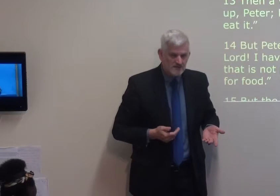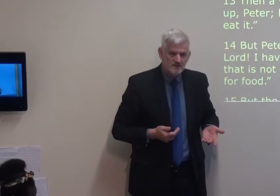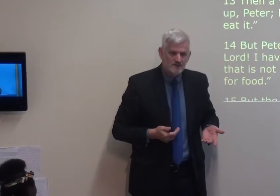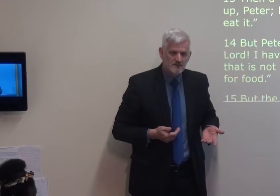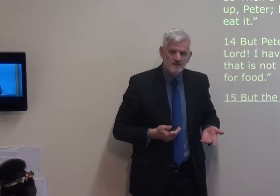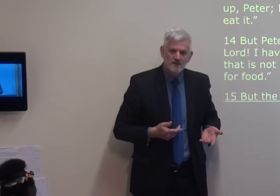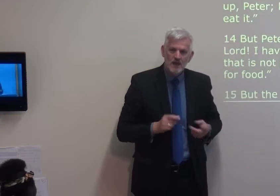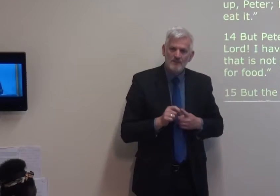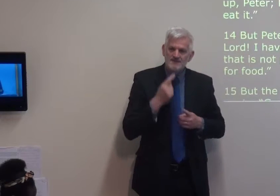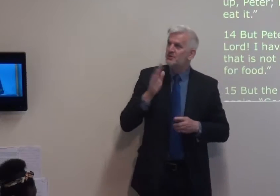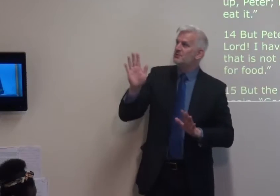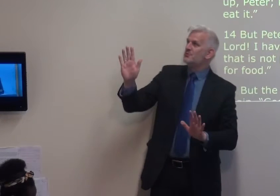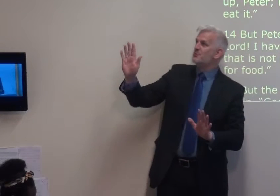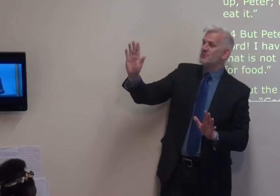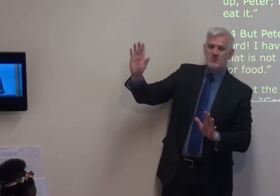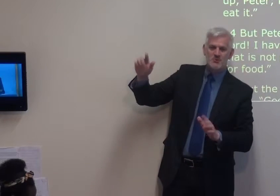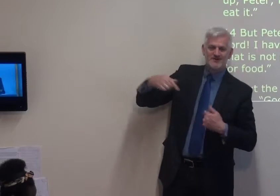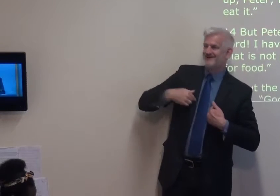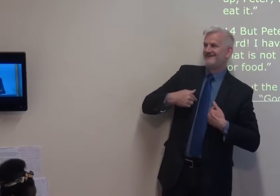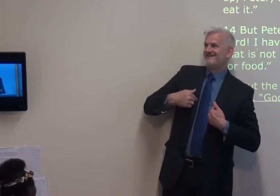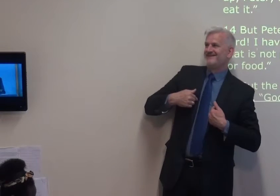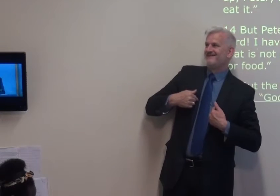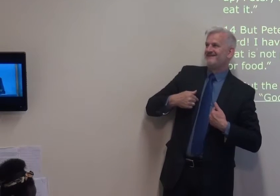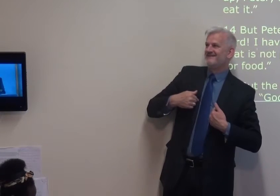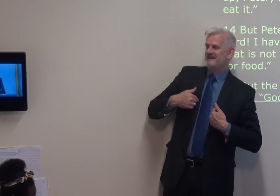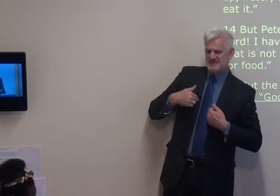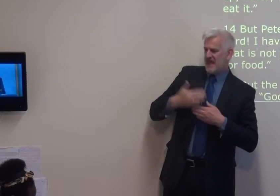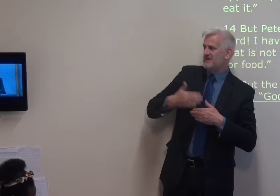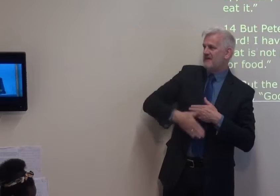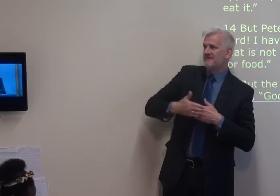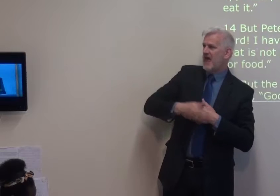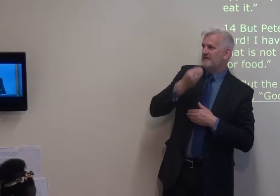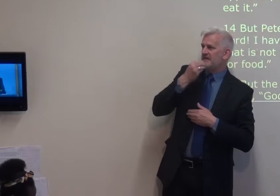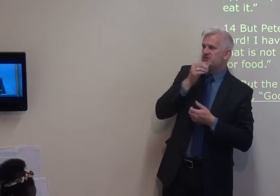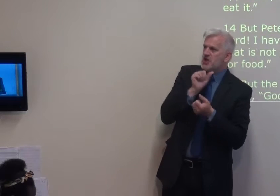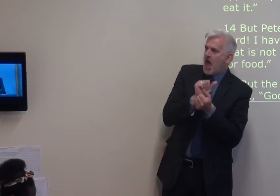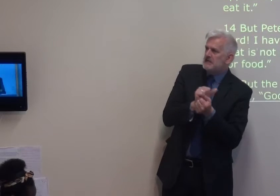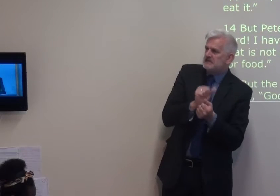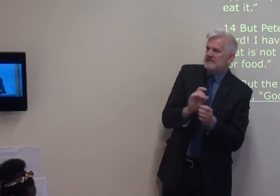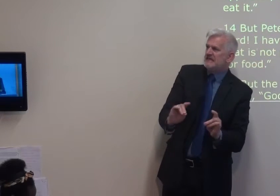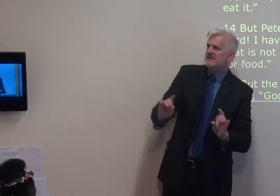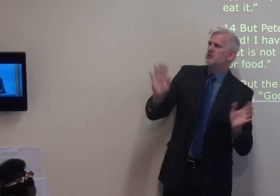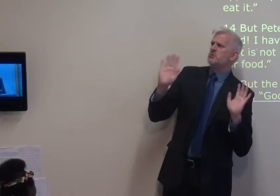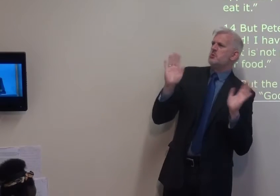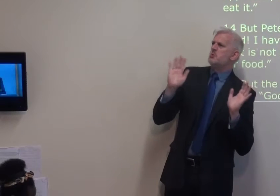But Peter said, Not so, Lord, for I have never eaten anything that is common or